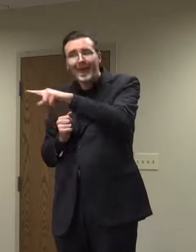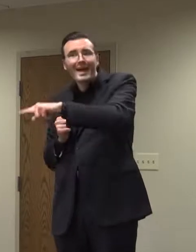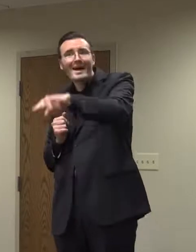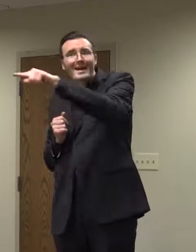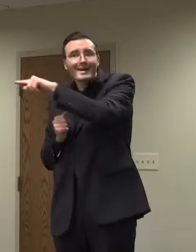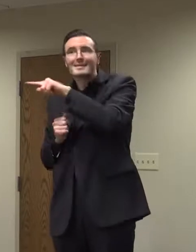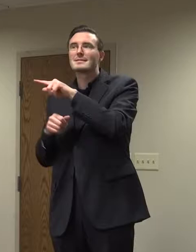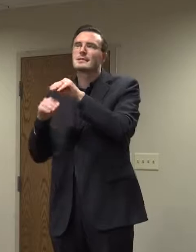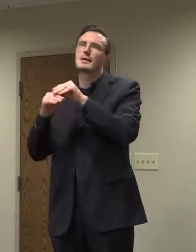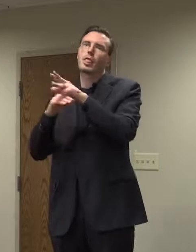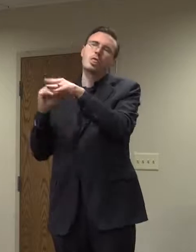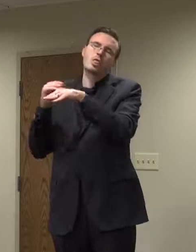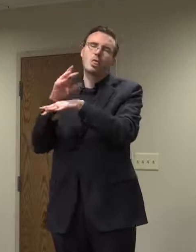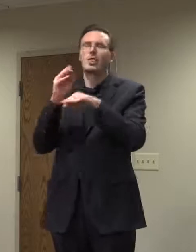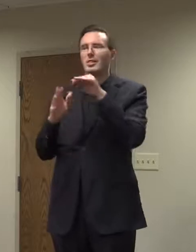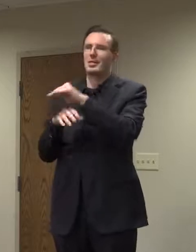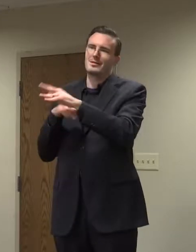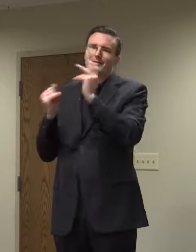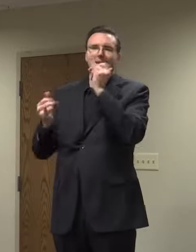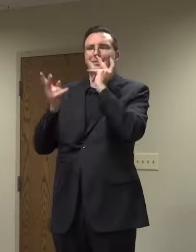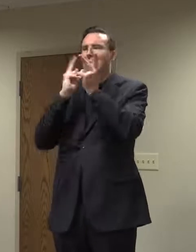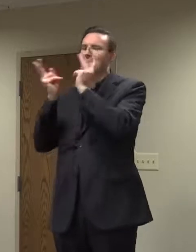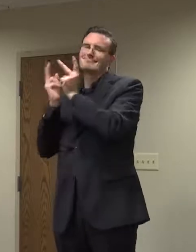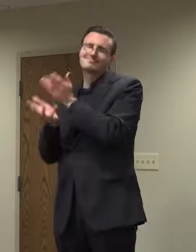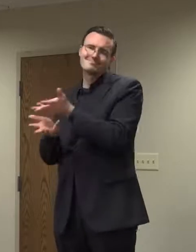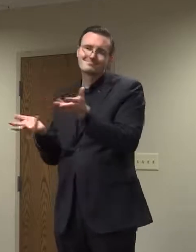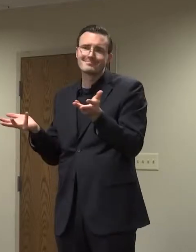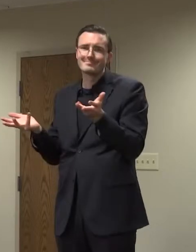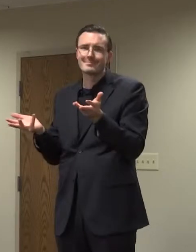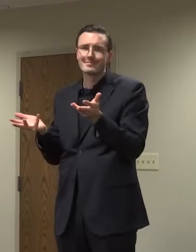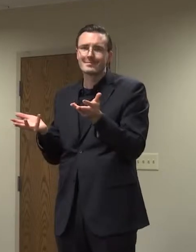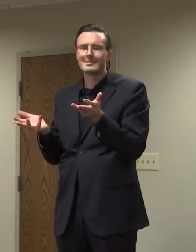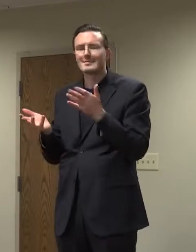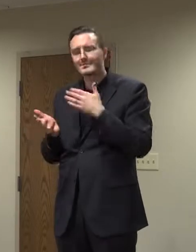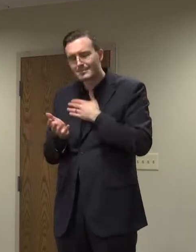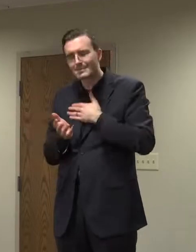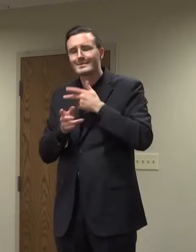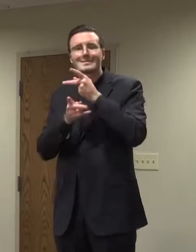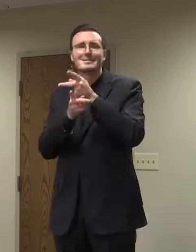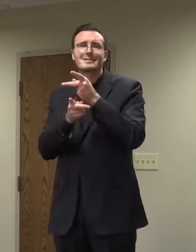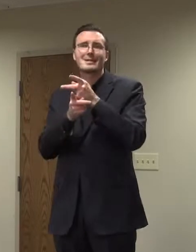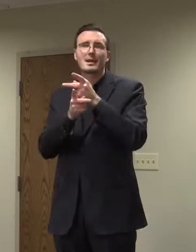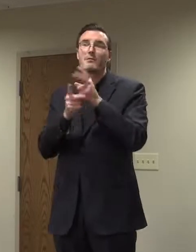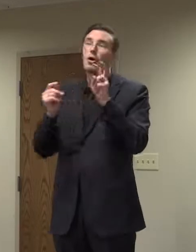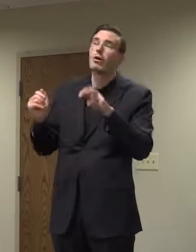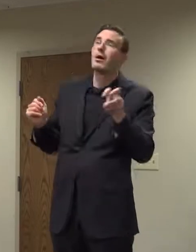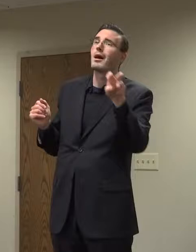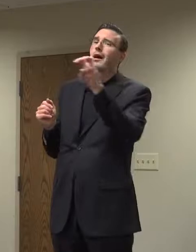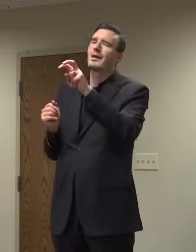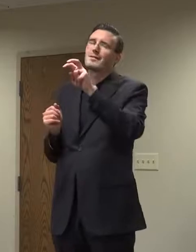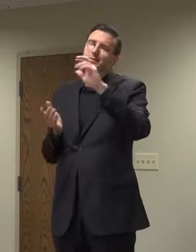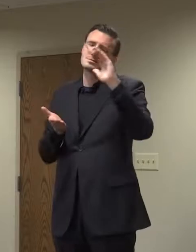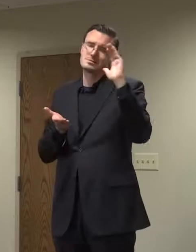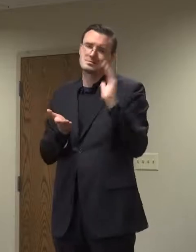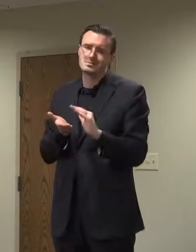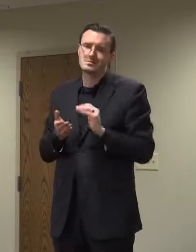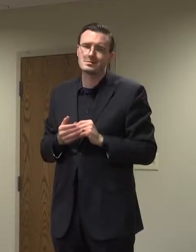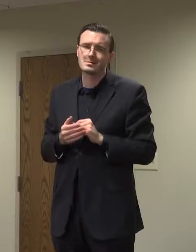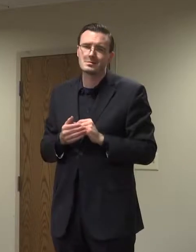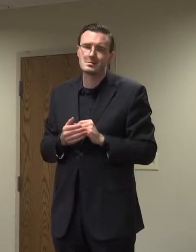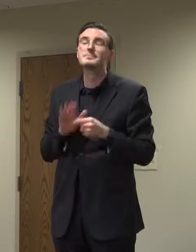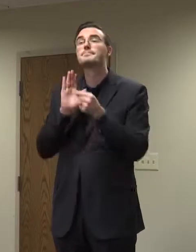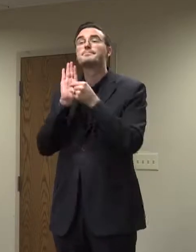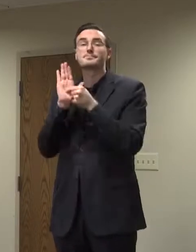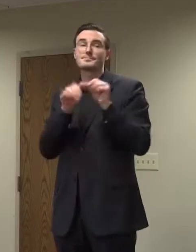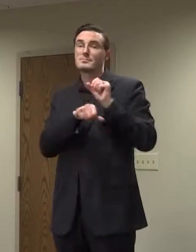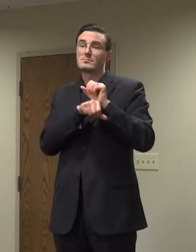non-essential travel. So if you're an employer or a business, look at where your workers are going. Is that essential to the work that you're